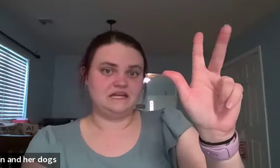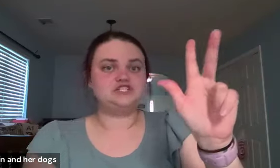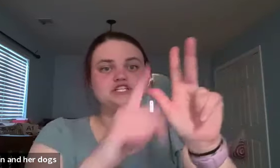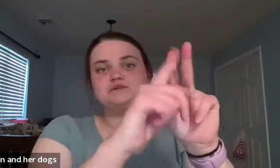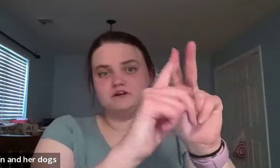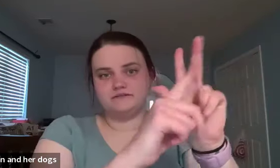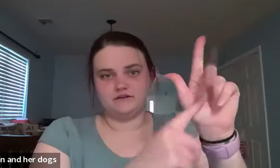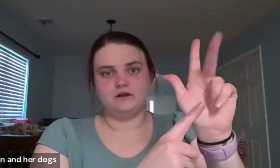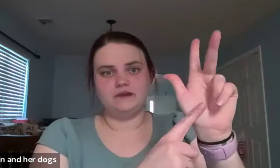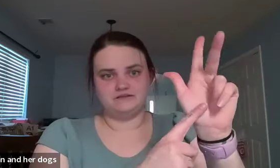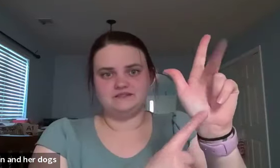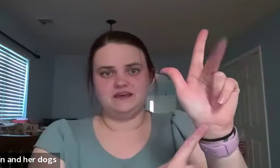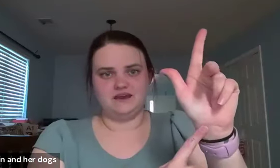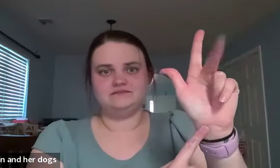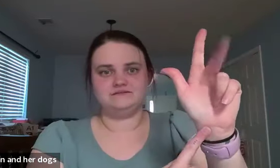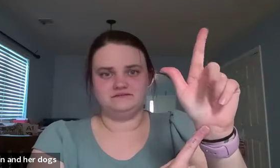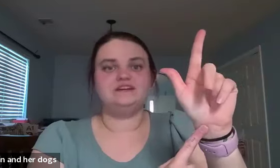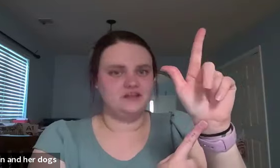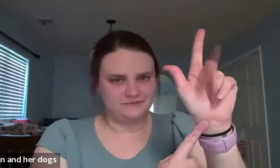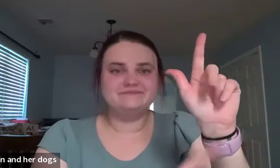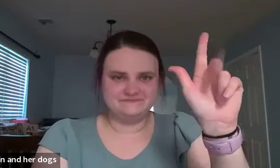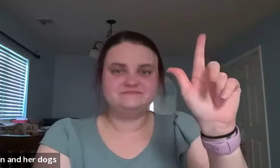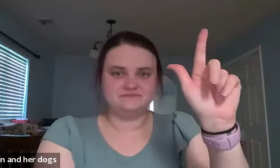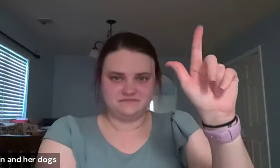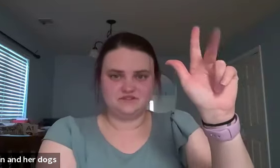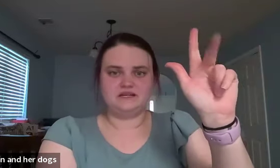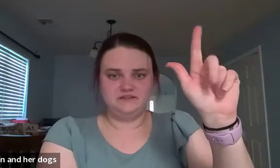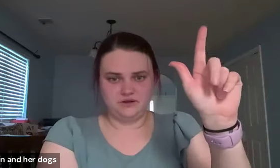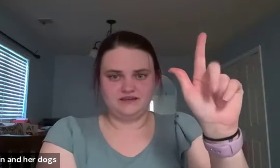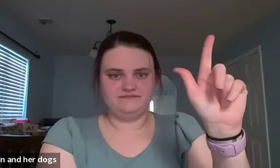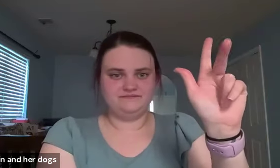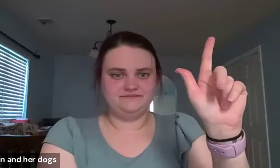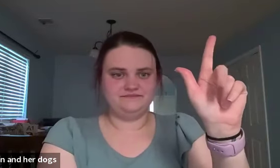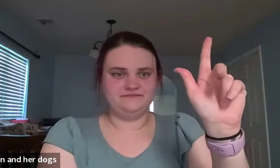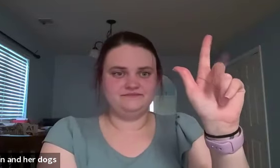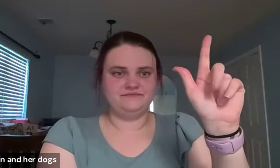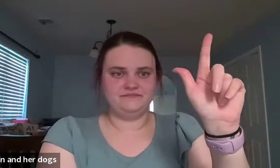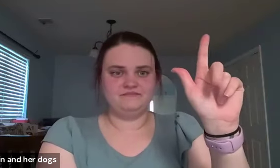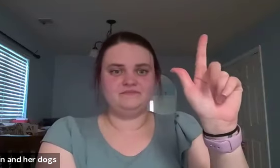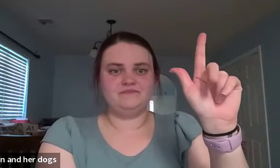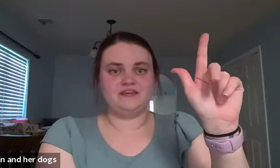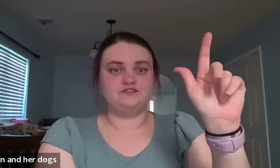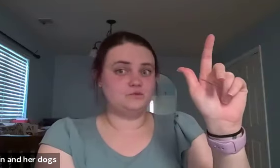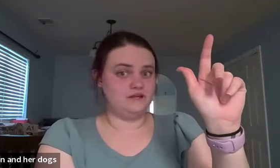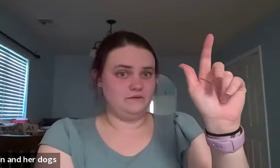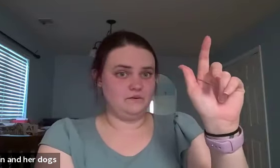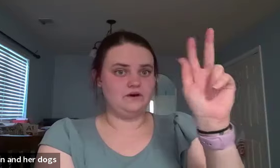And it's just your middle finger that'll bounce. Yeah. There you go. 23. Then